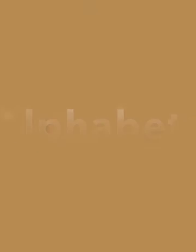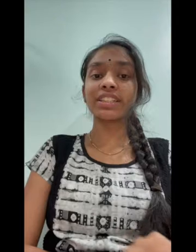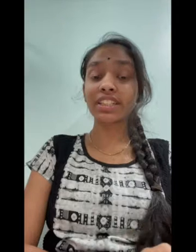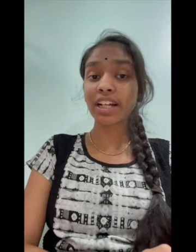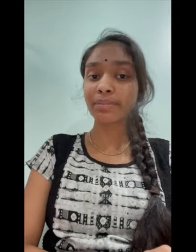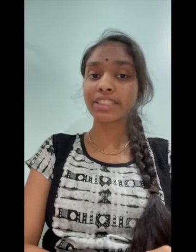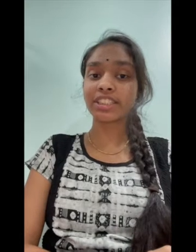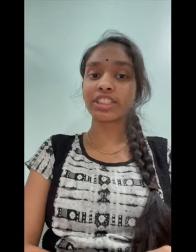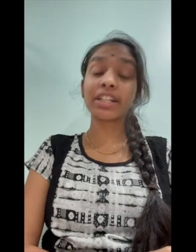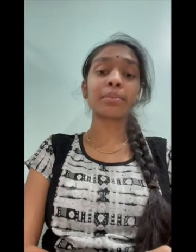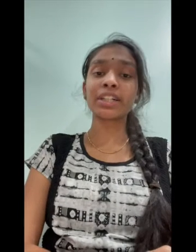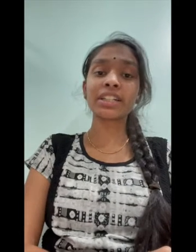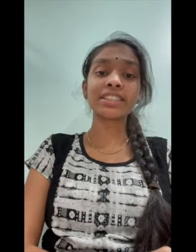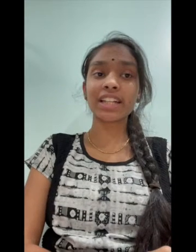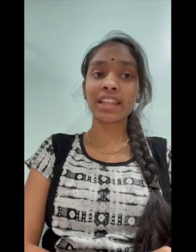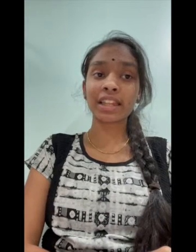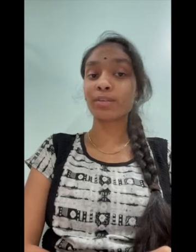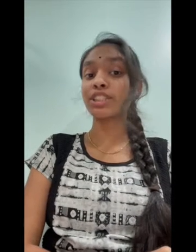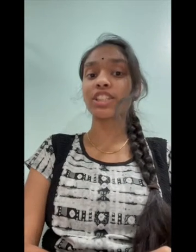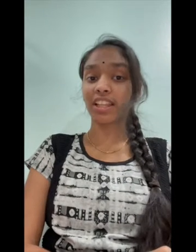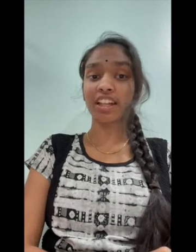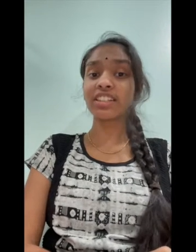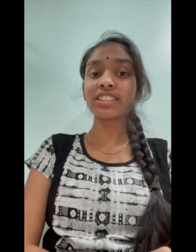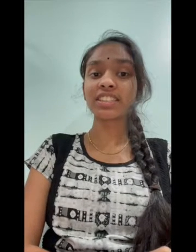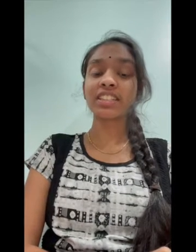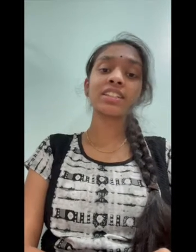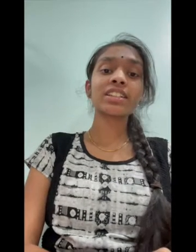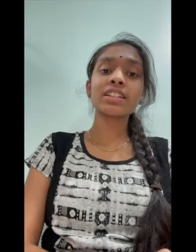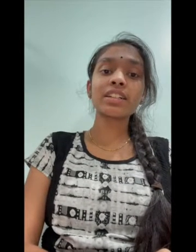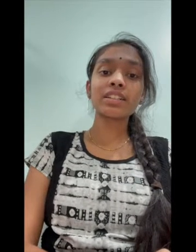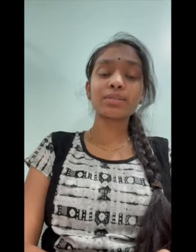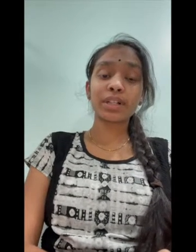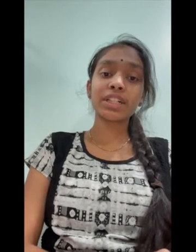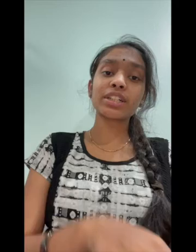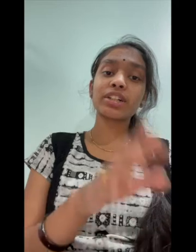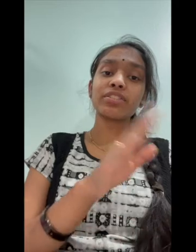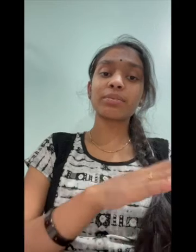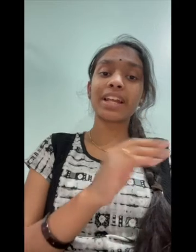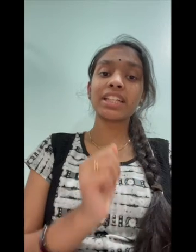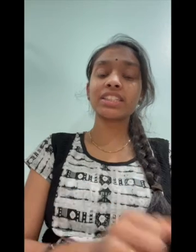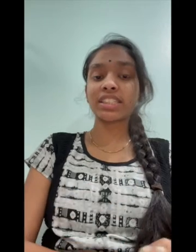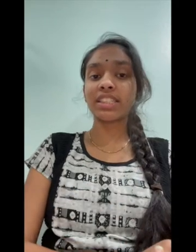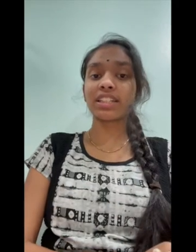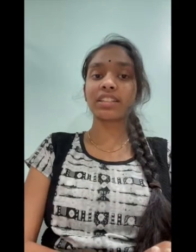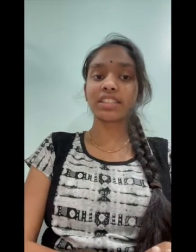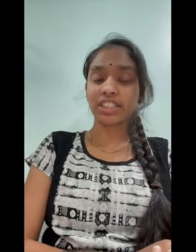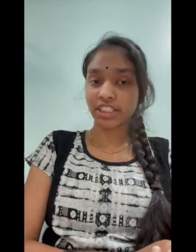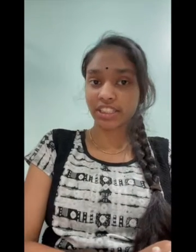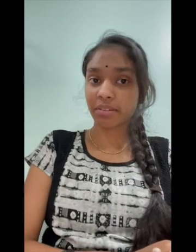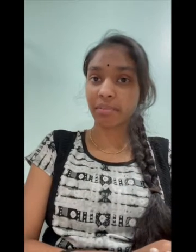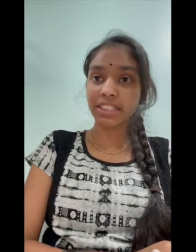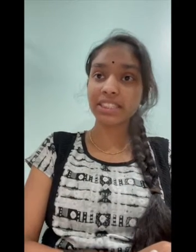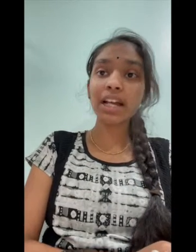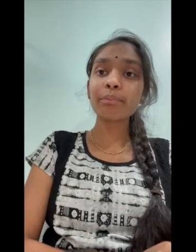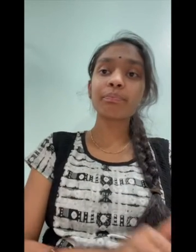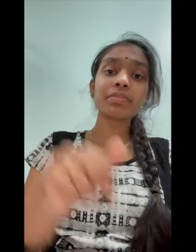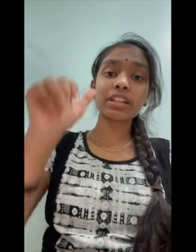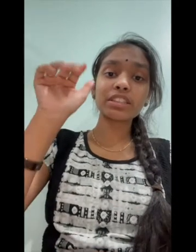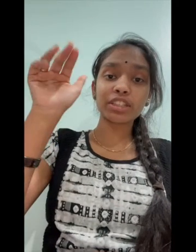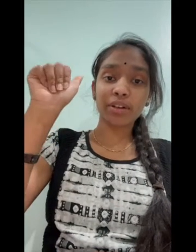Today I'll be teaching American Sign Language letters. We're going to go from A to C and I'll teach you step by step. So